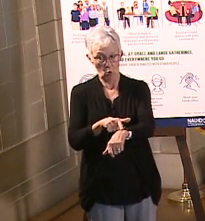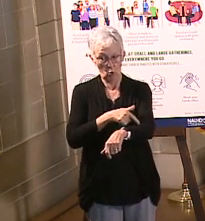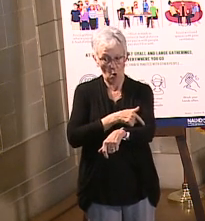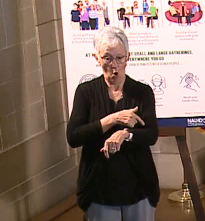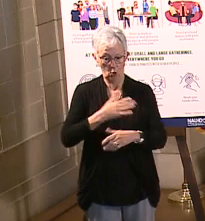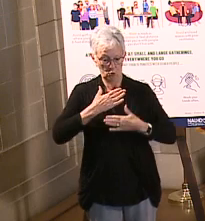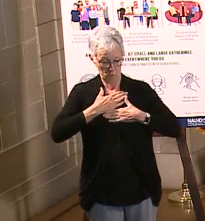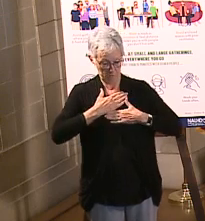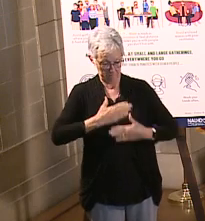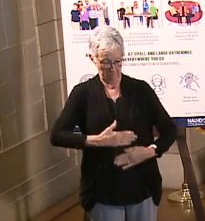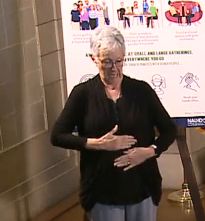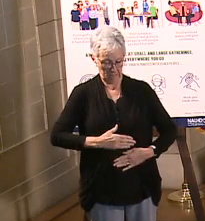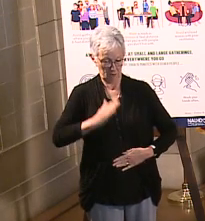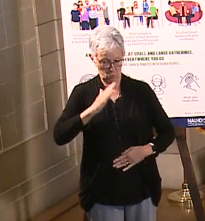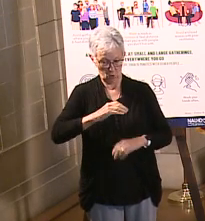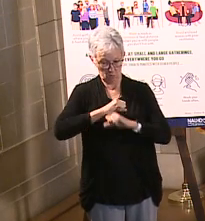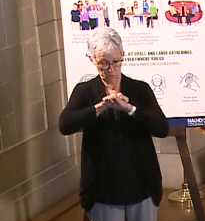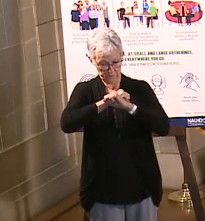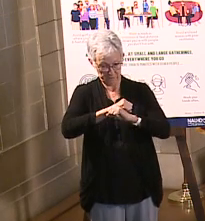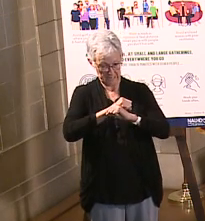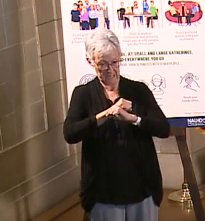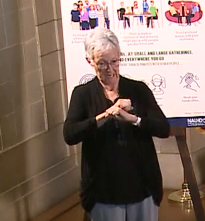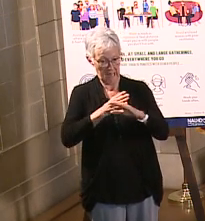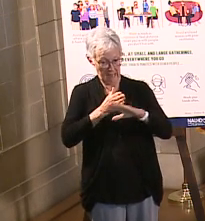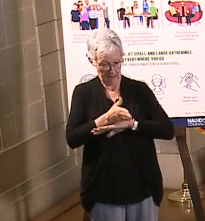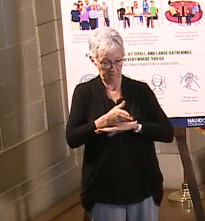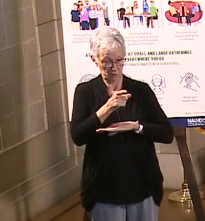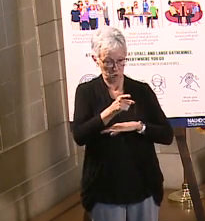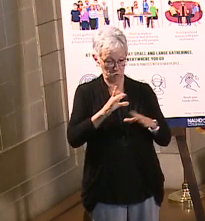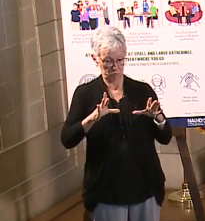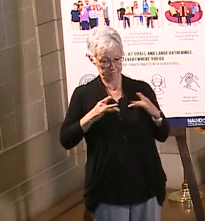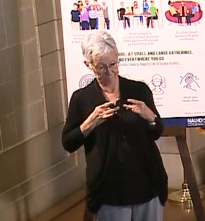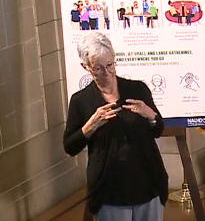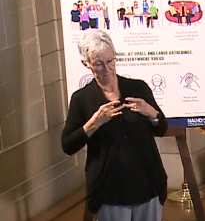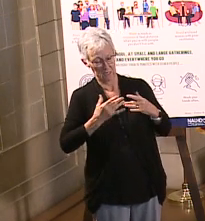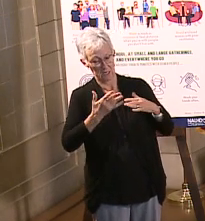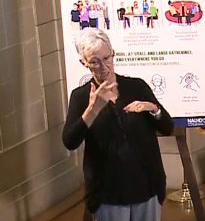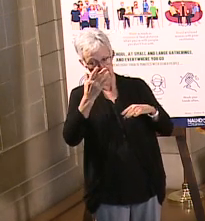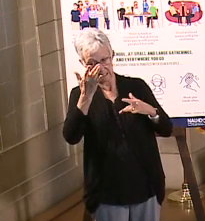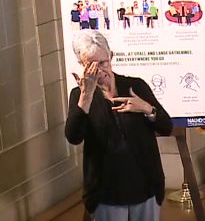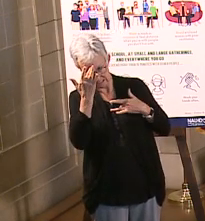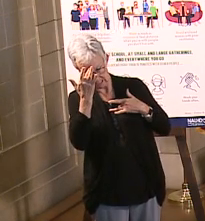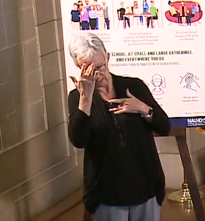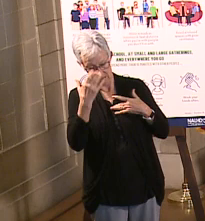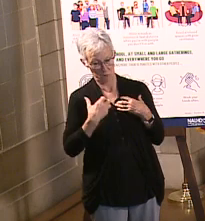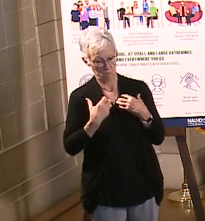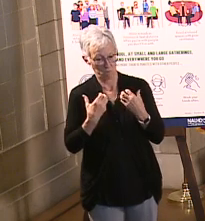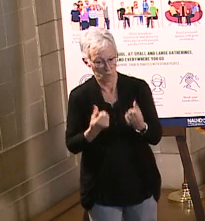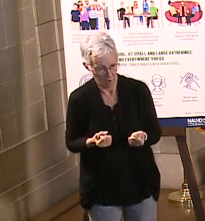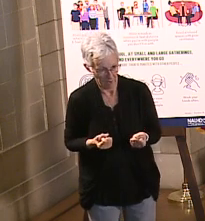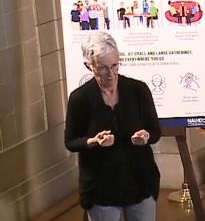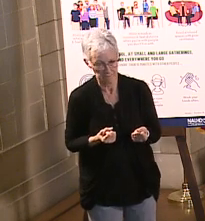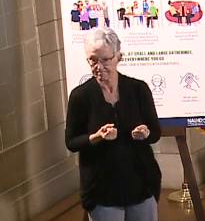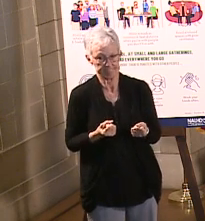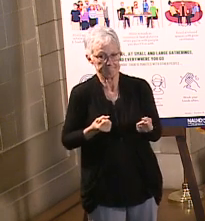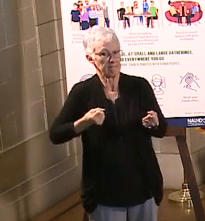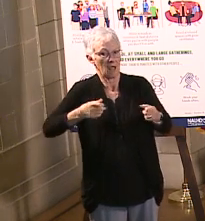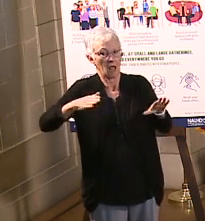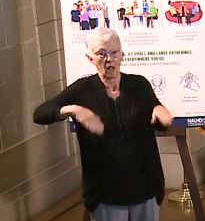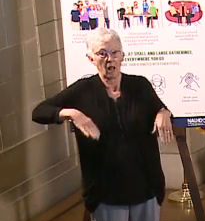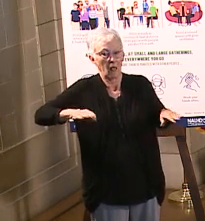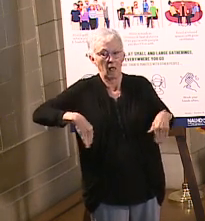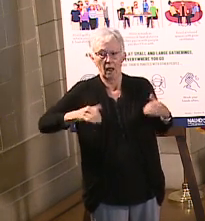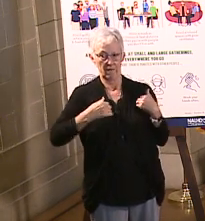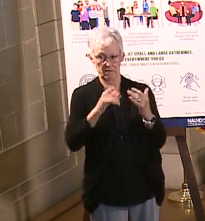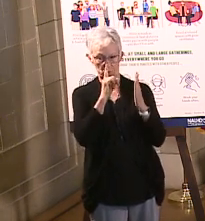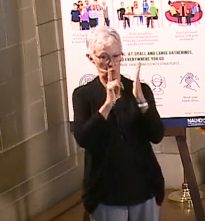immune system may continue to produce antibodies once you've had the coronavirus is still a matter of research. So if